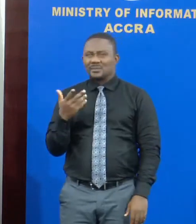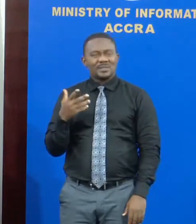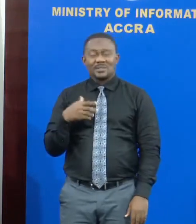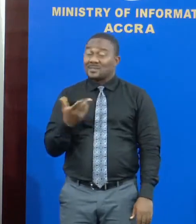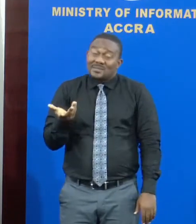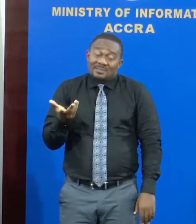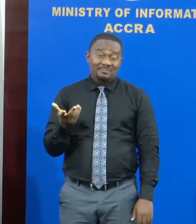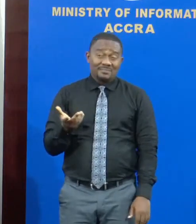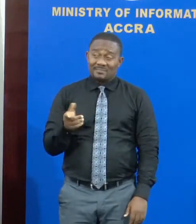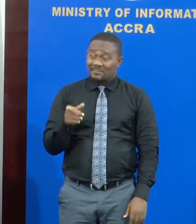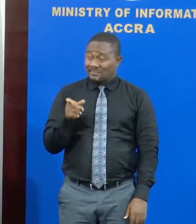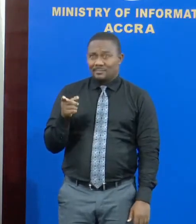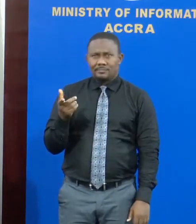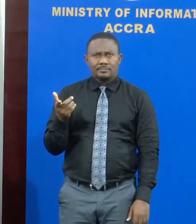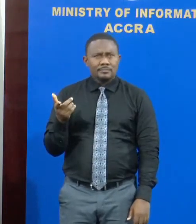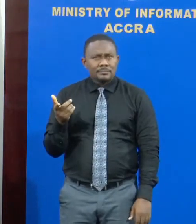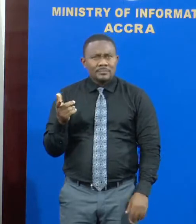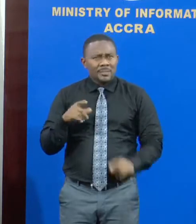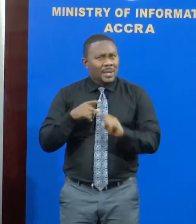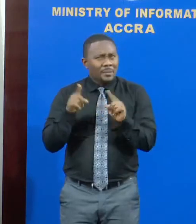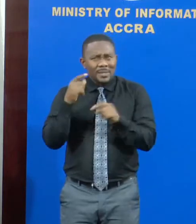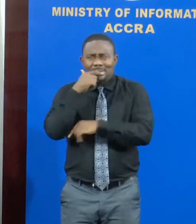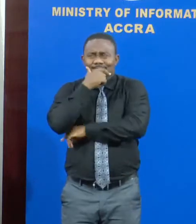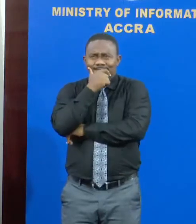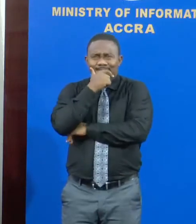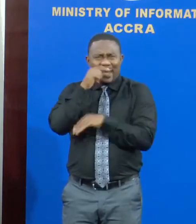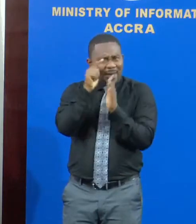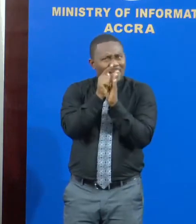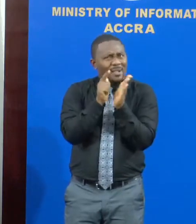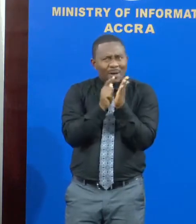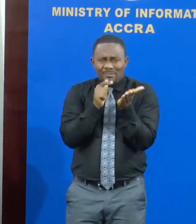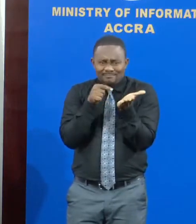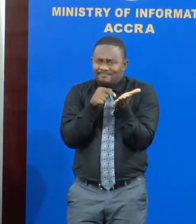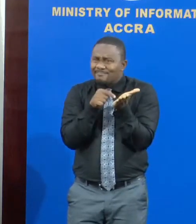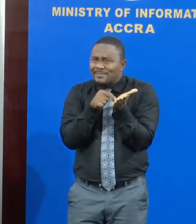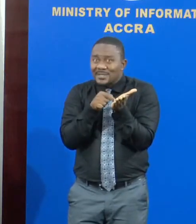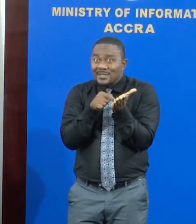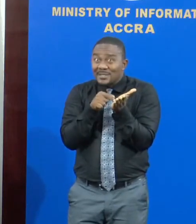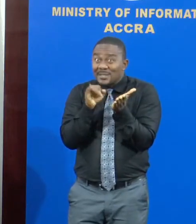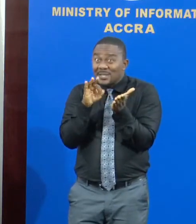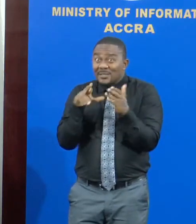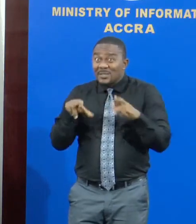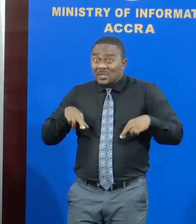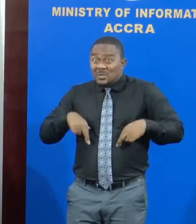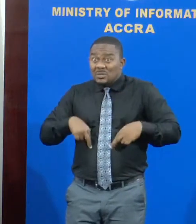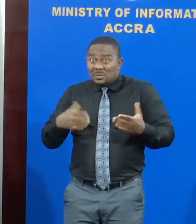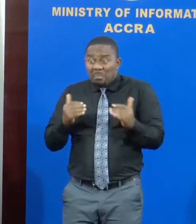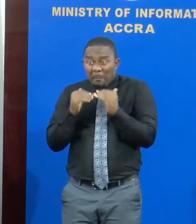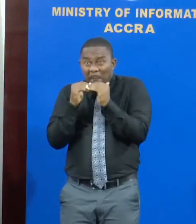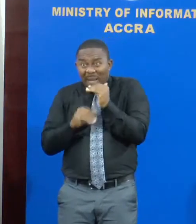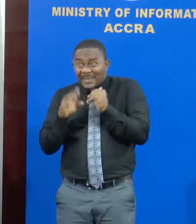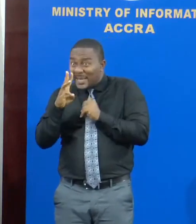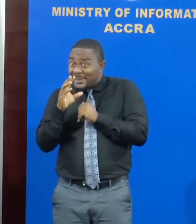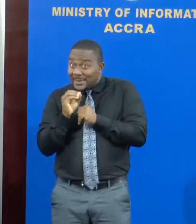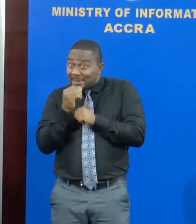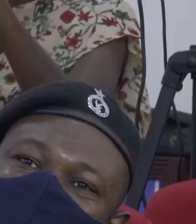off somewhere. But then they realize that per the law, if you retire at an age less than